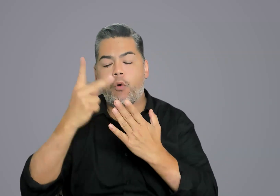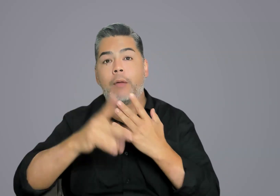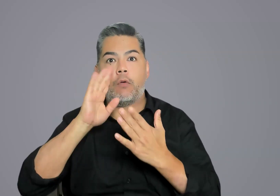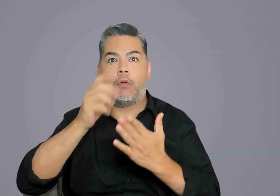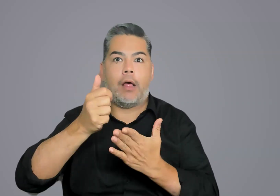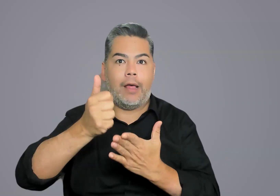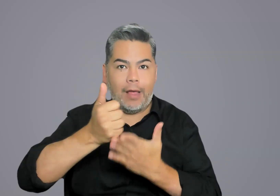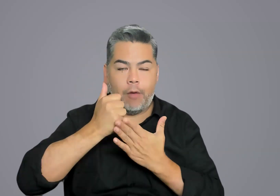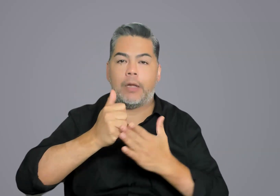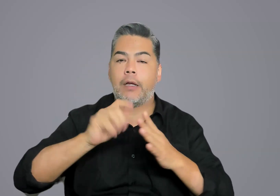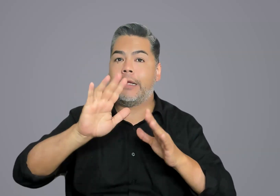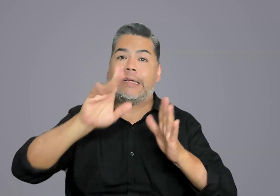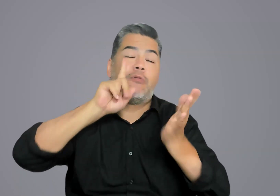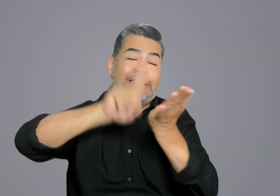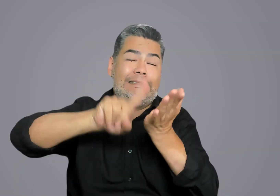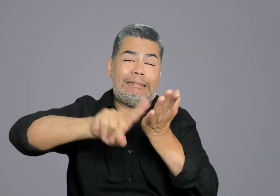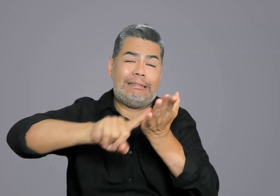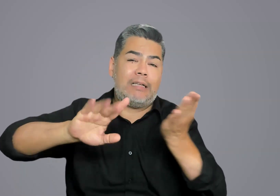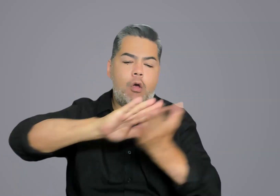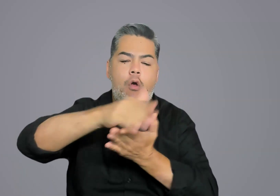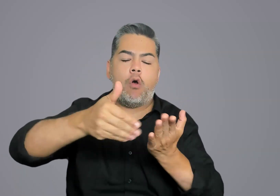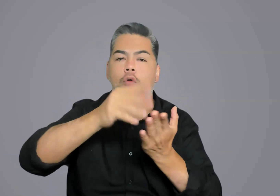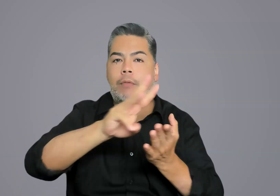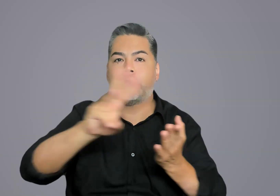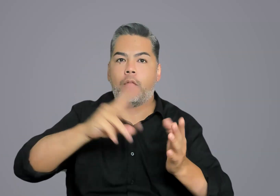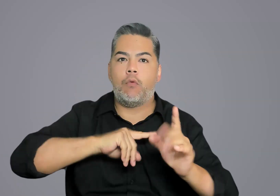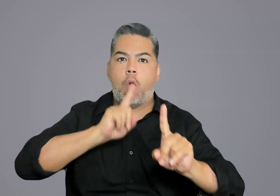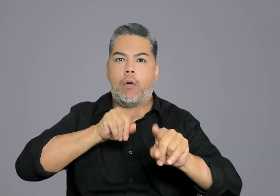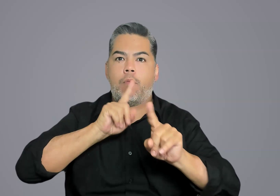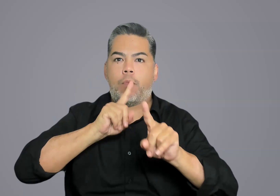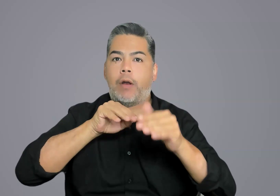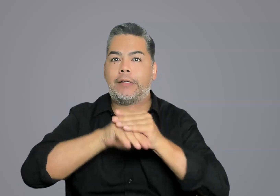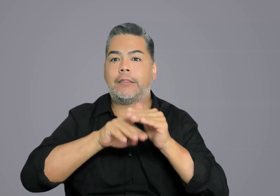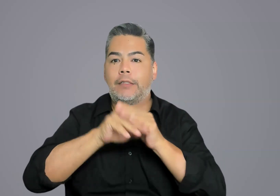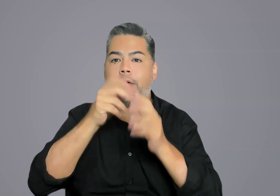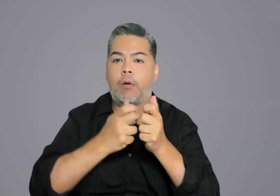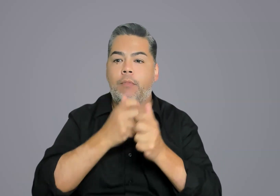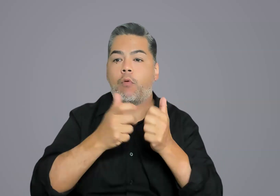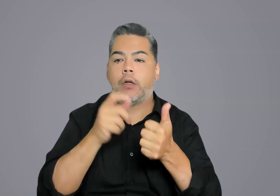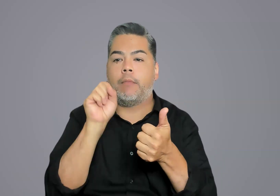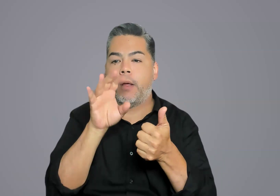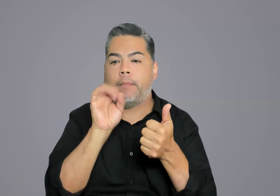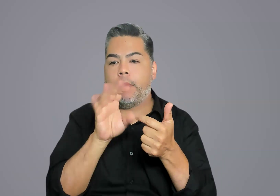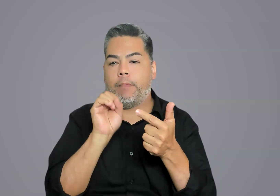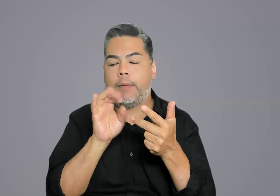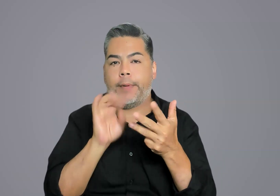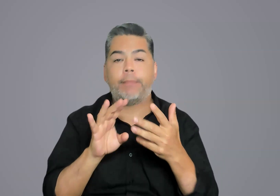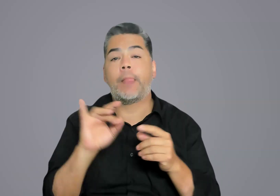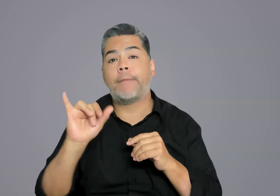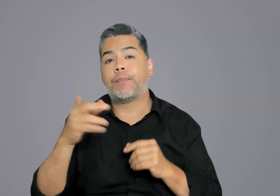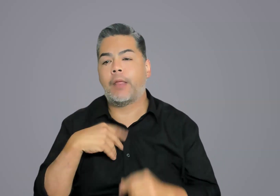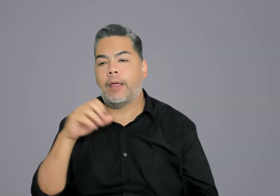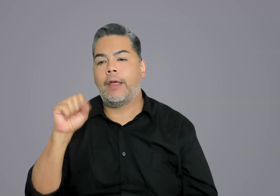spider crawl all your websites and report to you on what the accessibility problems are. A lot of times there's also